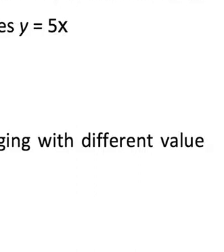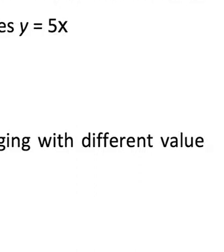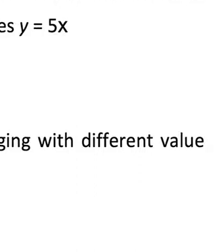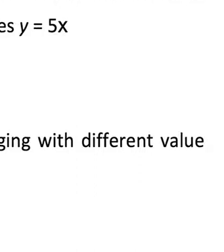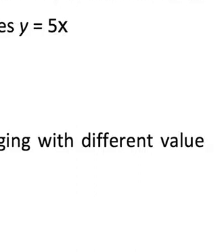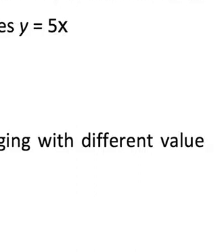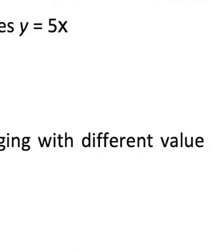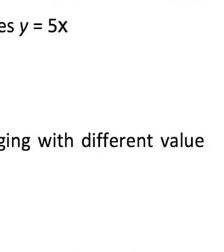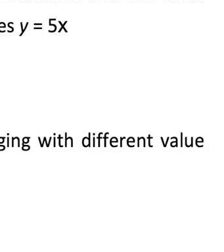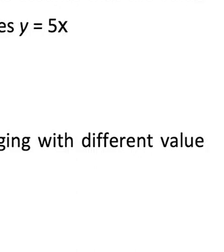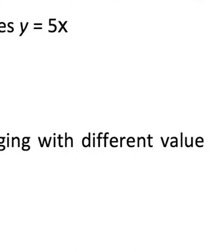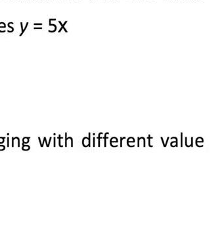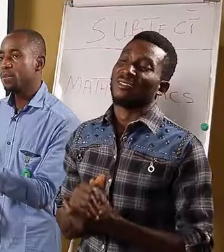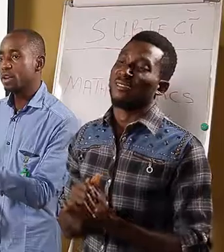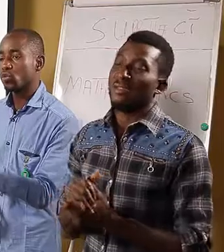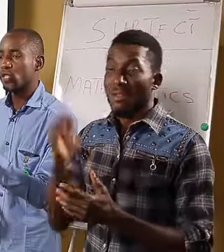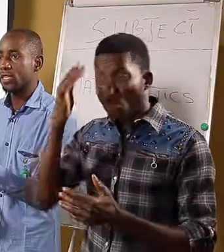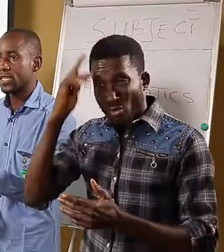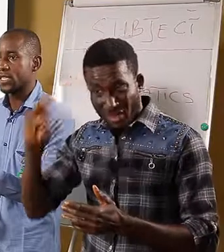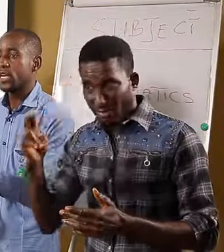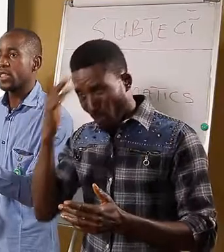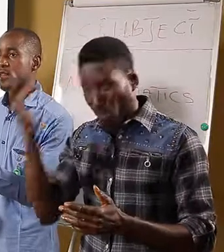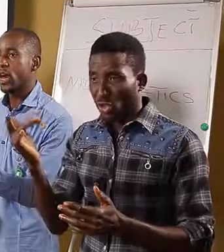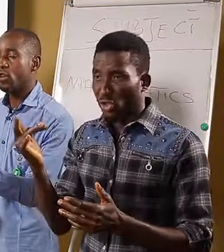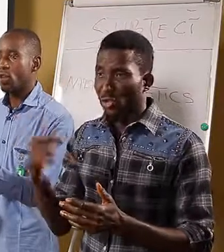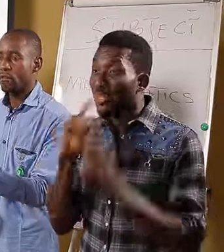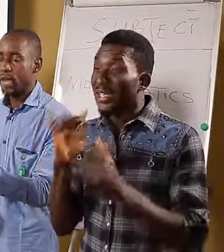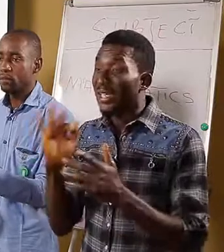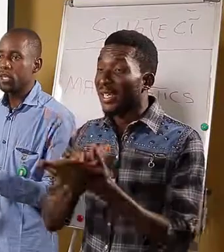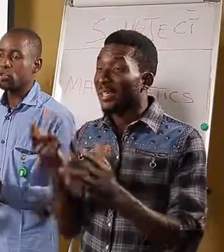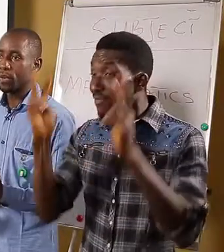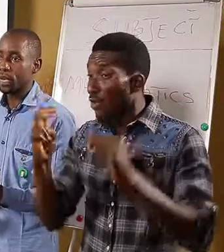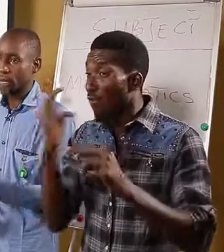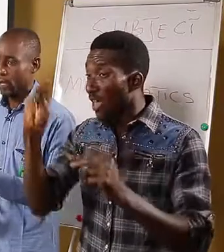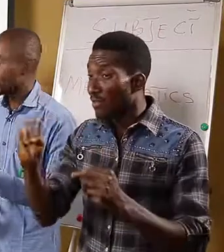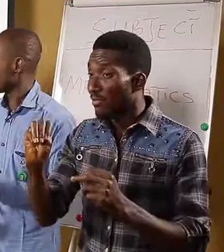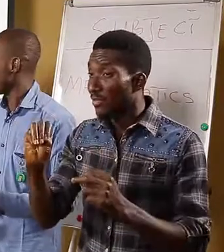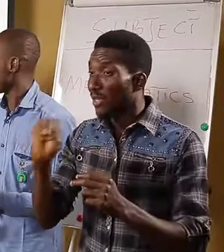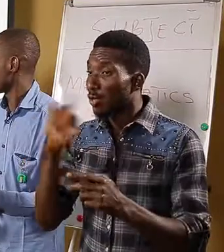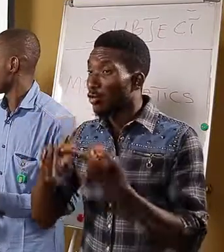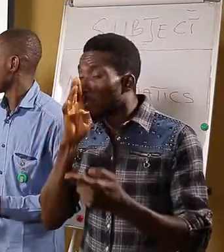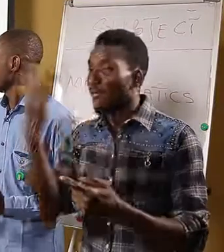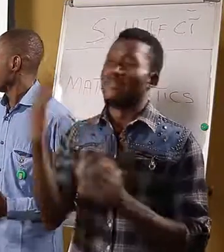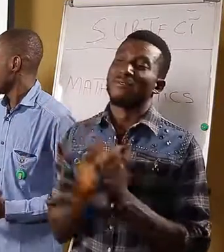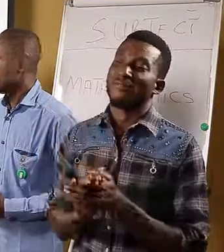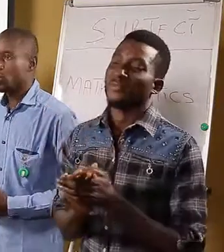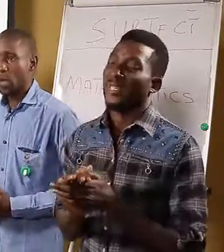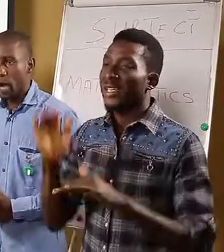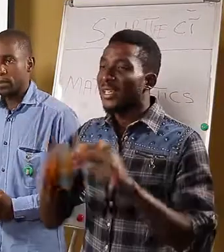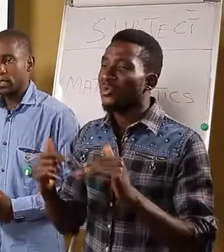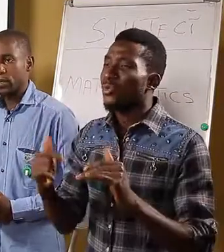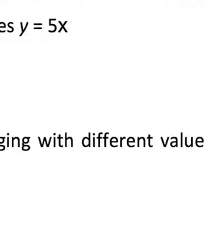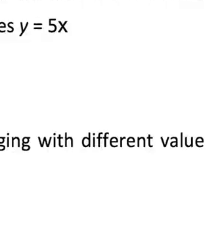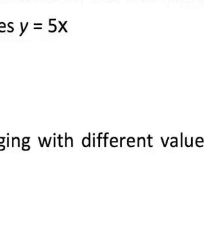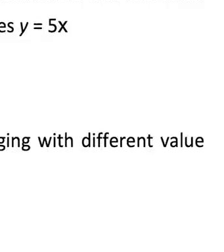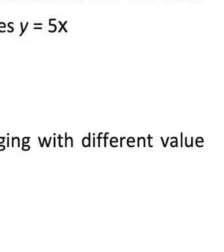to 5x. Reason because we set the value of m to be 5. Then what will